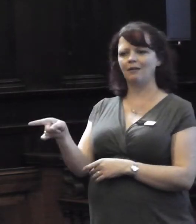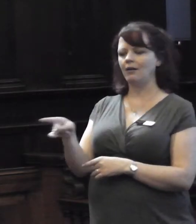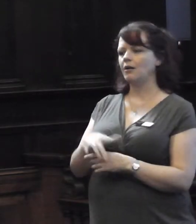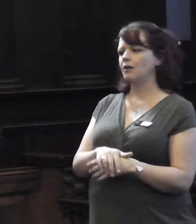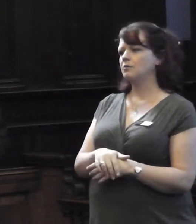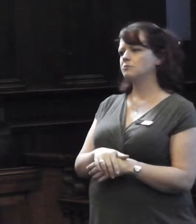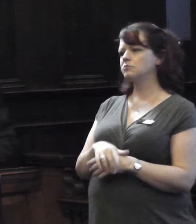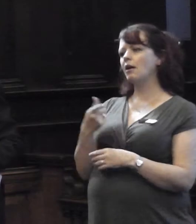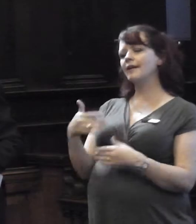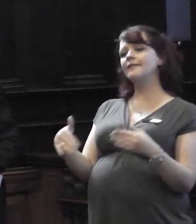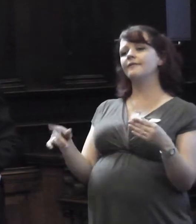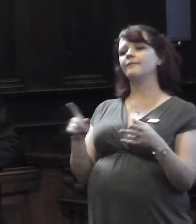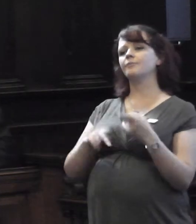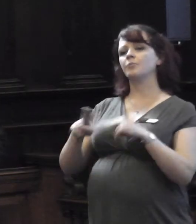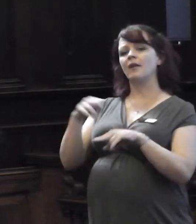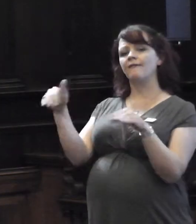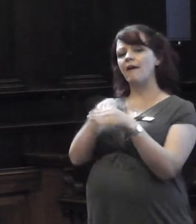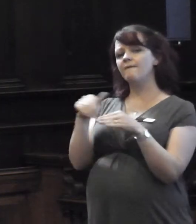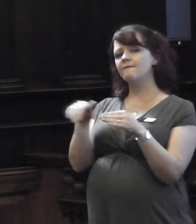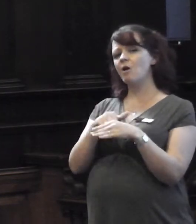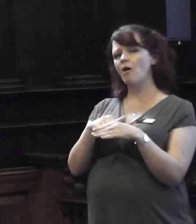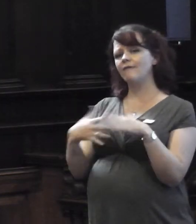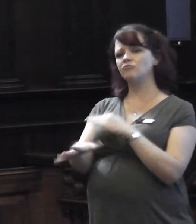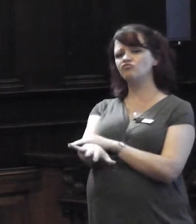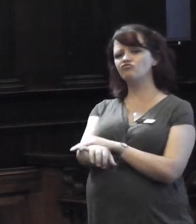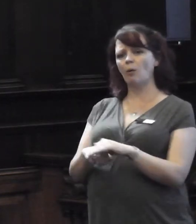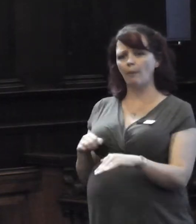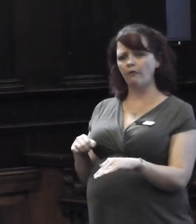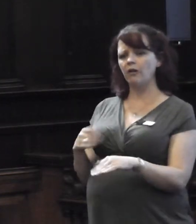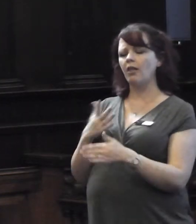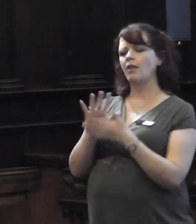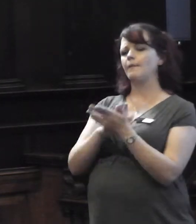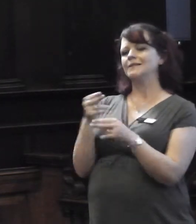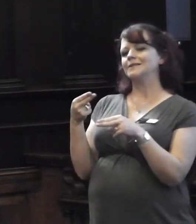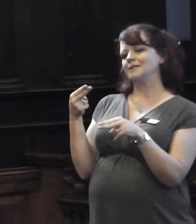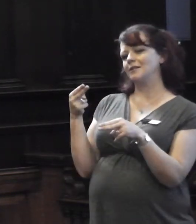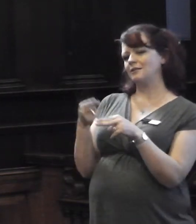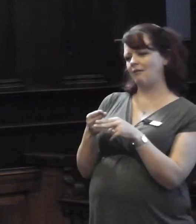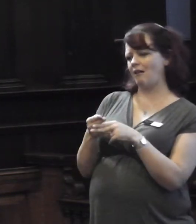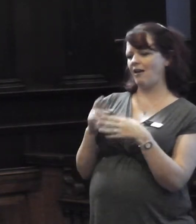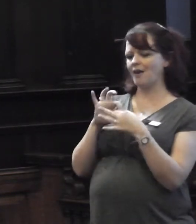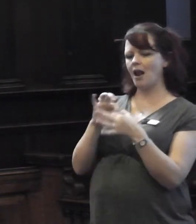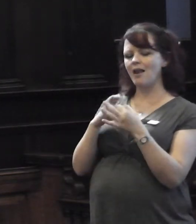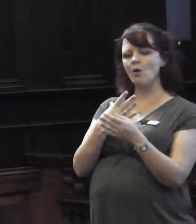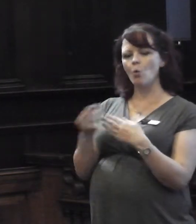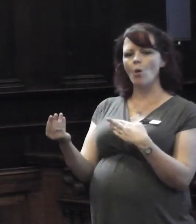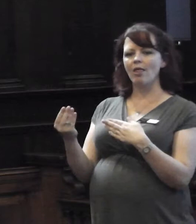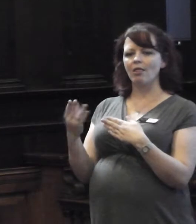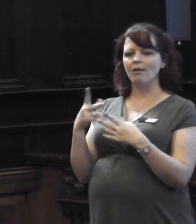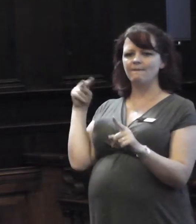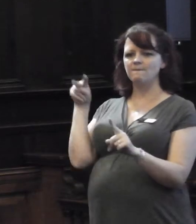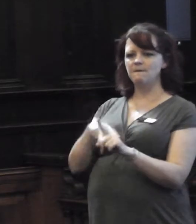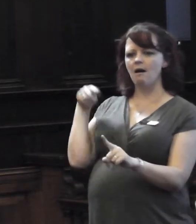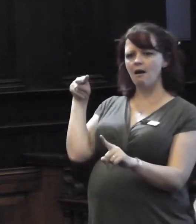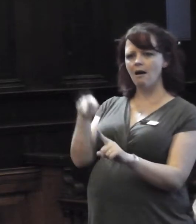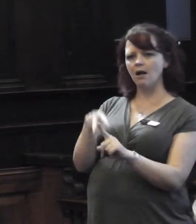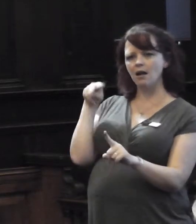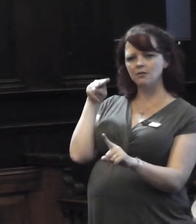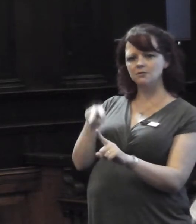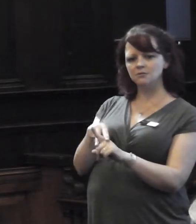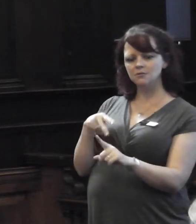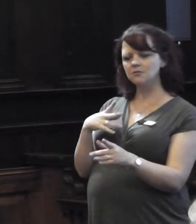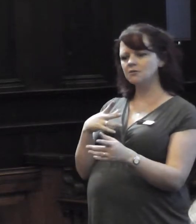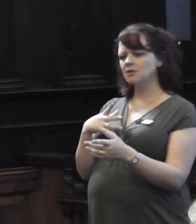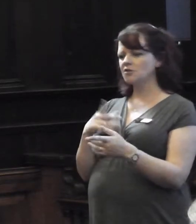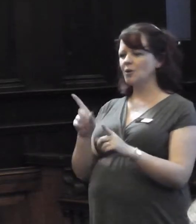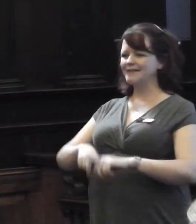in robbery, the knife adds an element of violence, different, let us say,